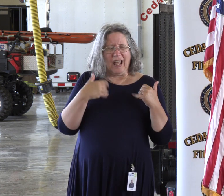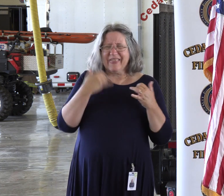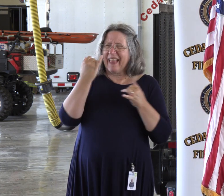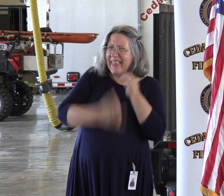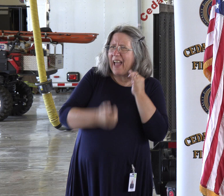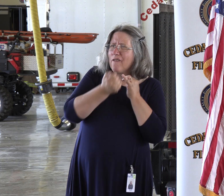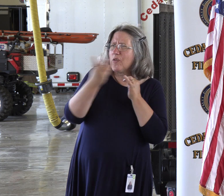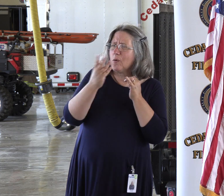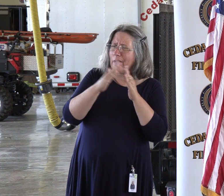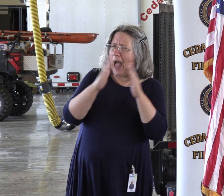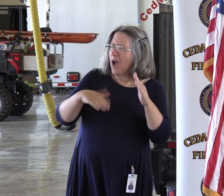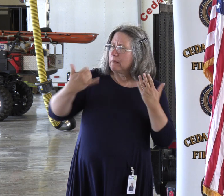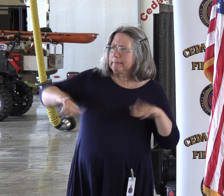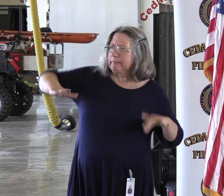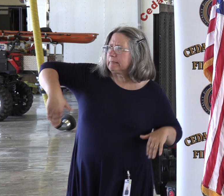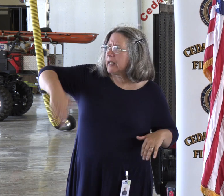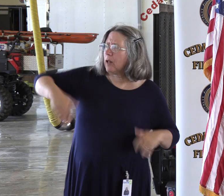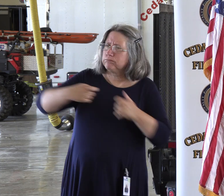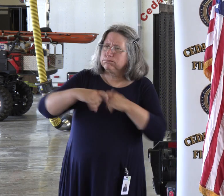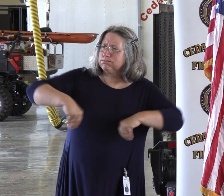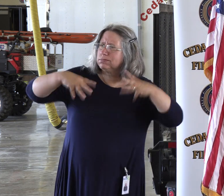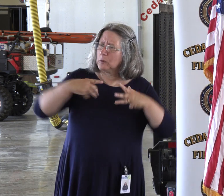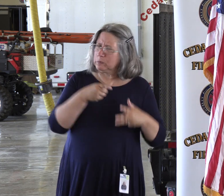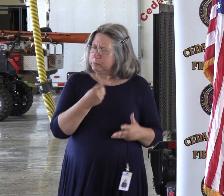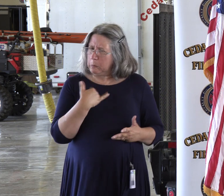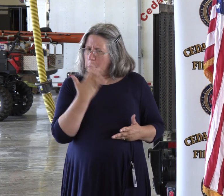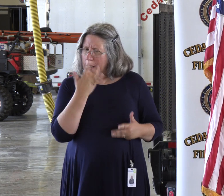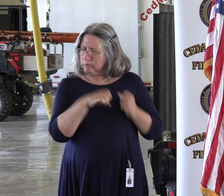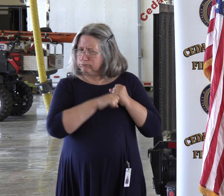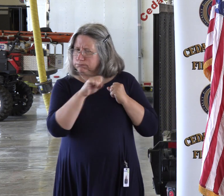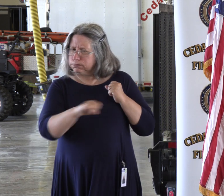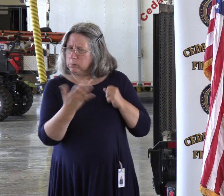last homes and businesses you're trying to get back online.